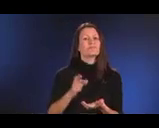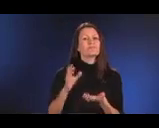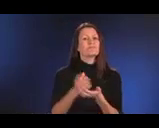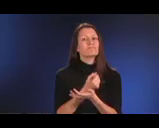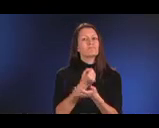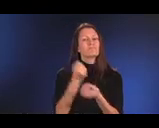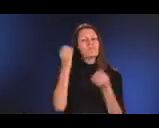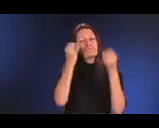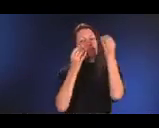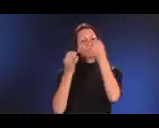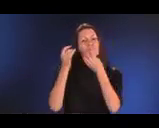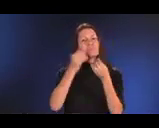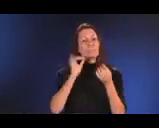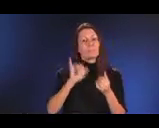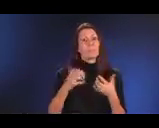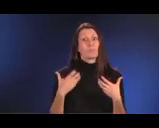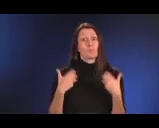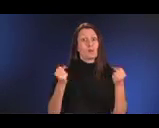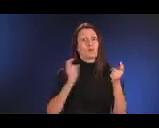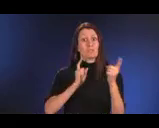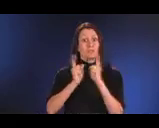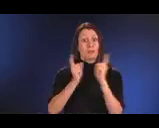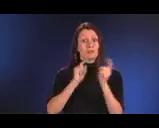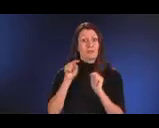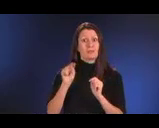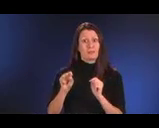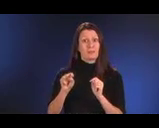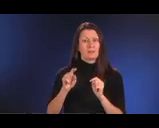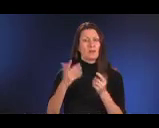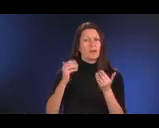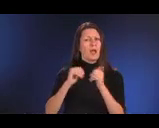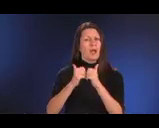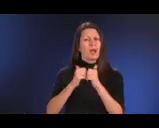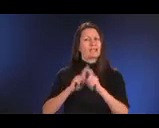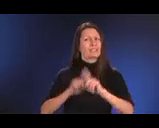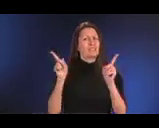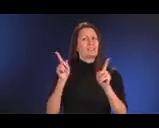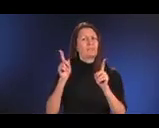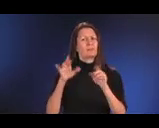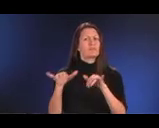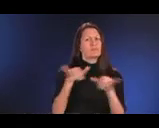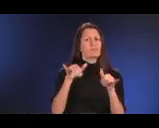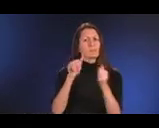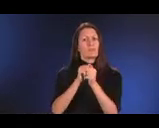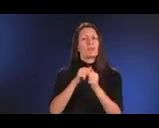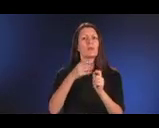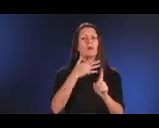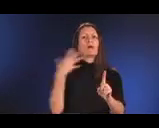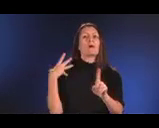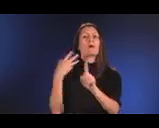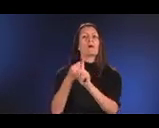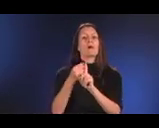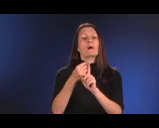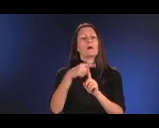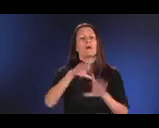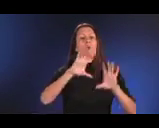Think about this recovery dialogue and how it compares with group sessions that take place in your program or what